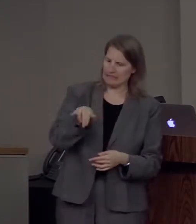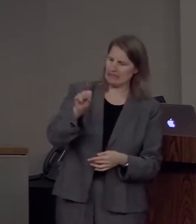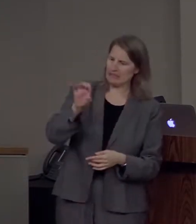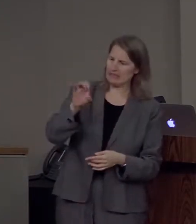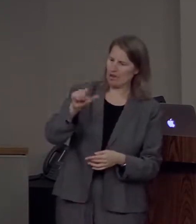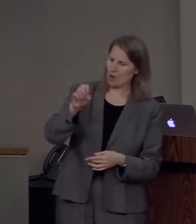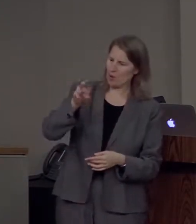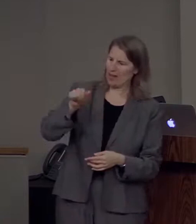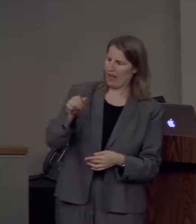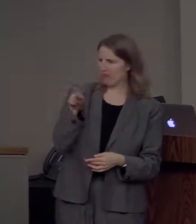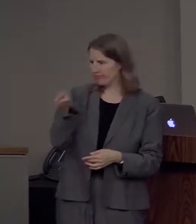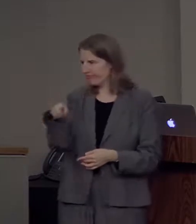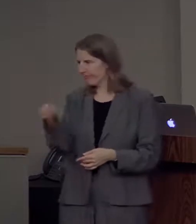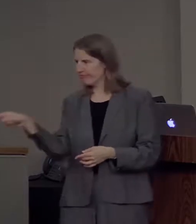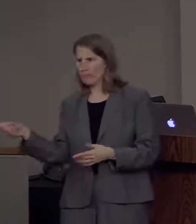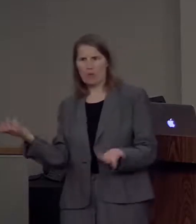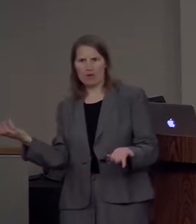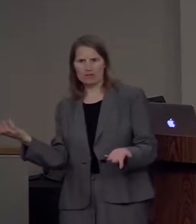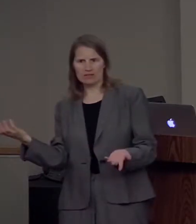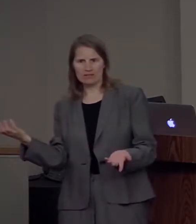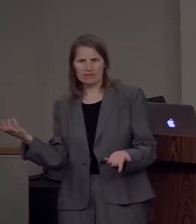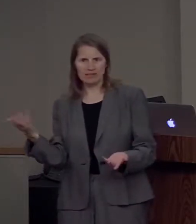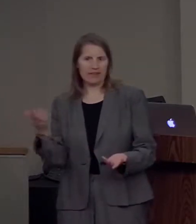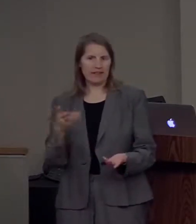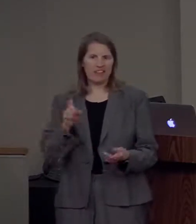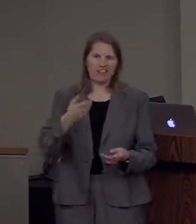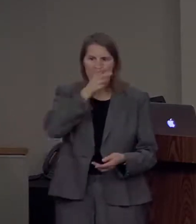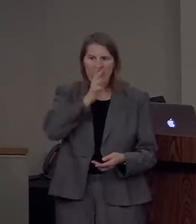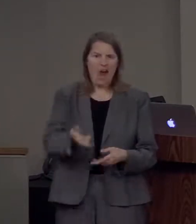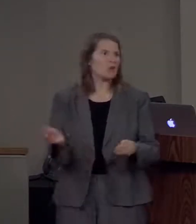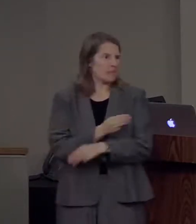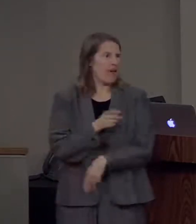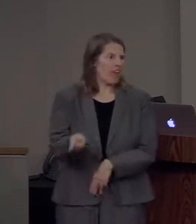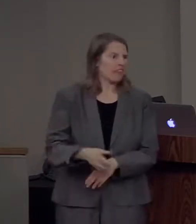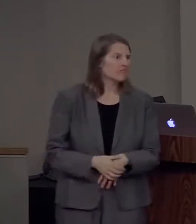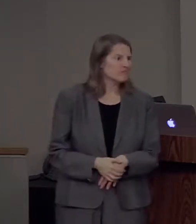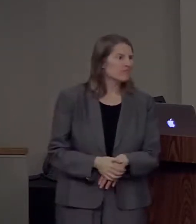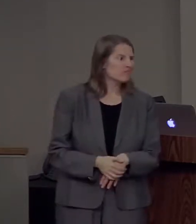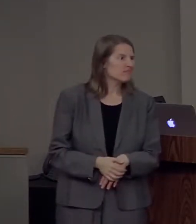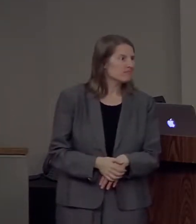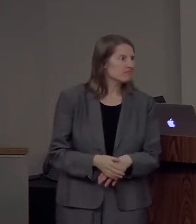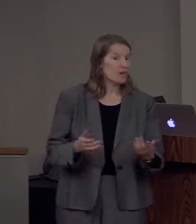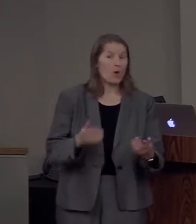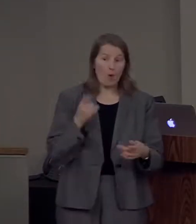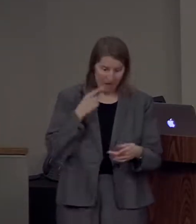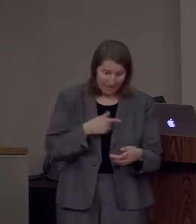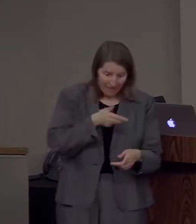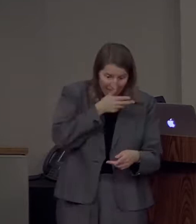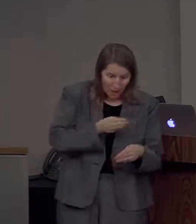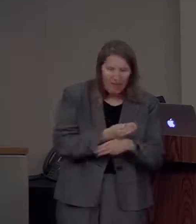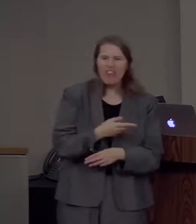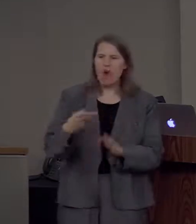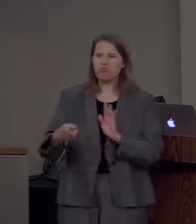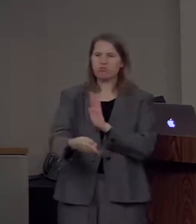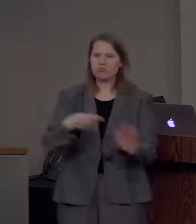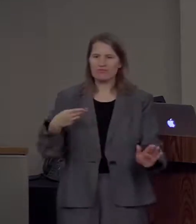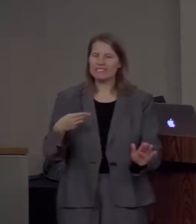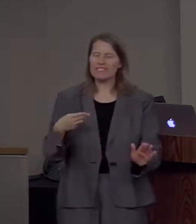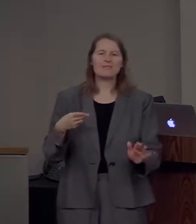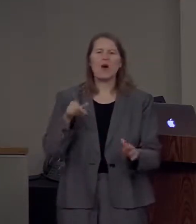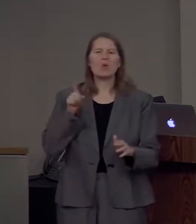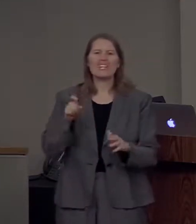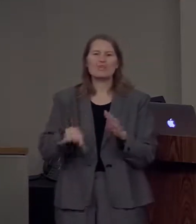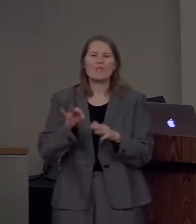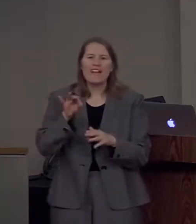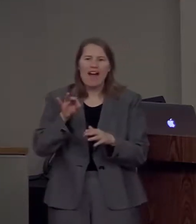we say dyscalculia is, you're bad at math, and then we diagnose it if children are bad at math, but we need to find something lower level, whether it be